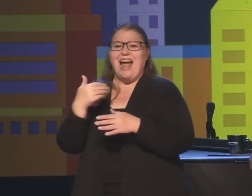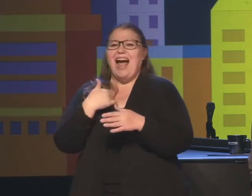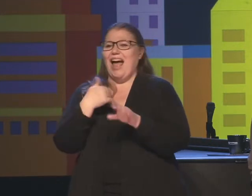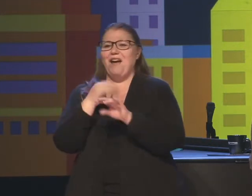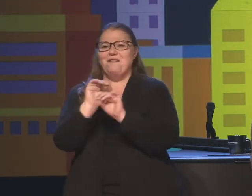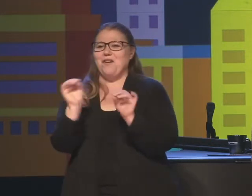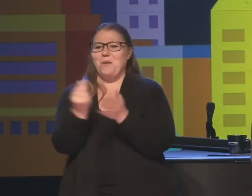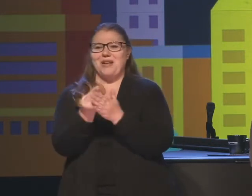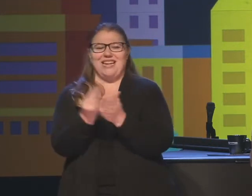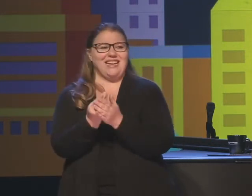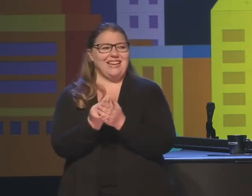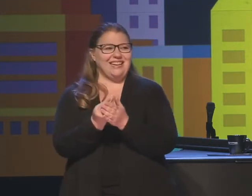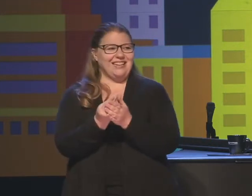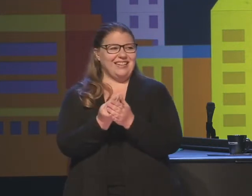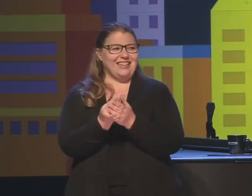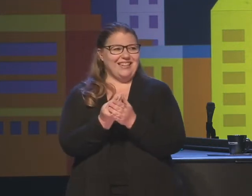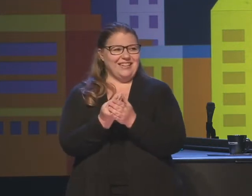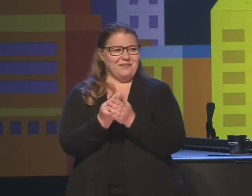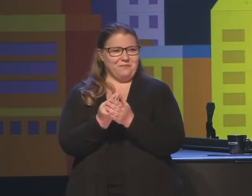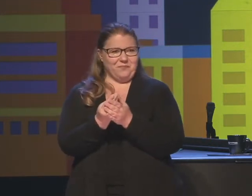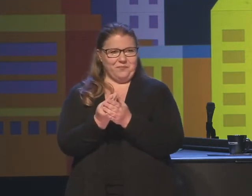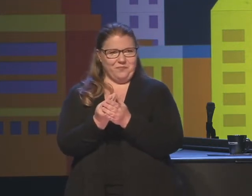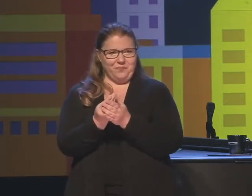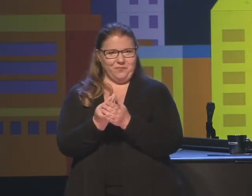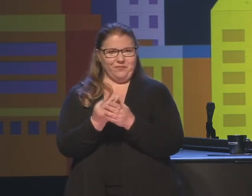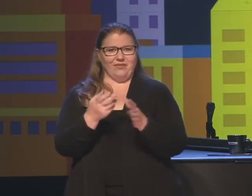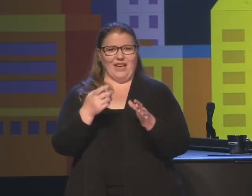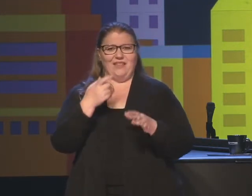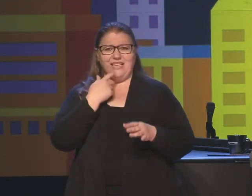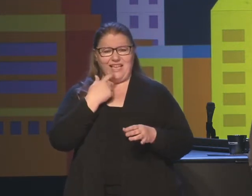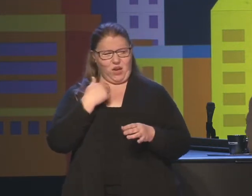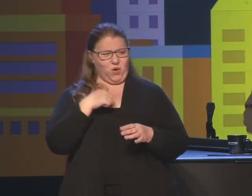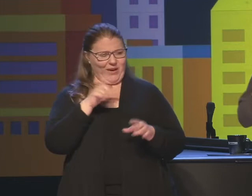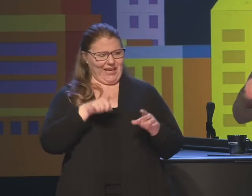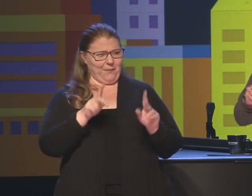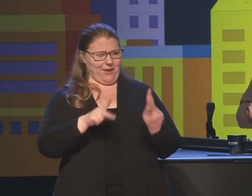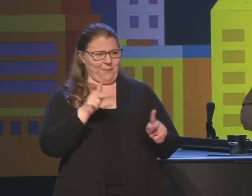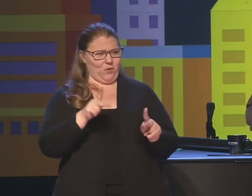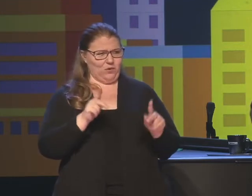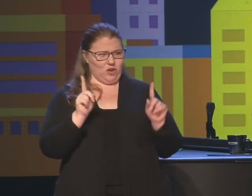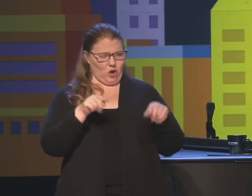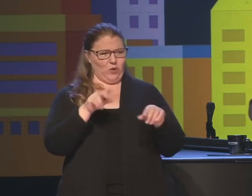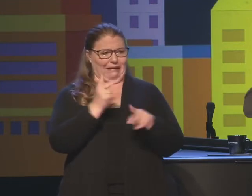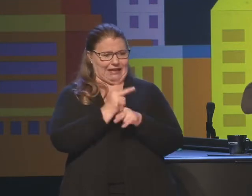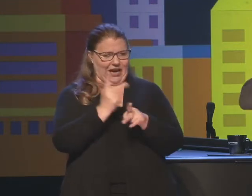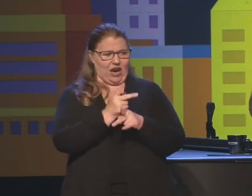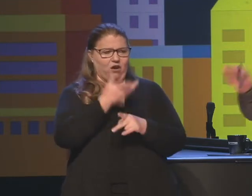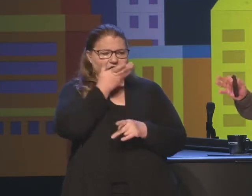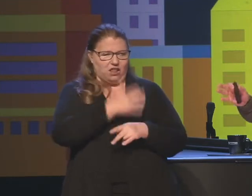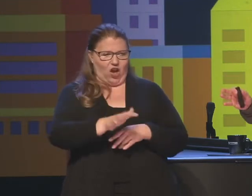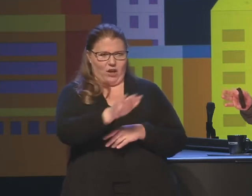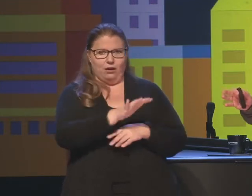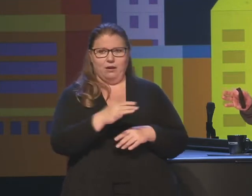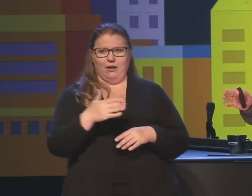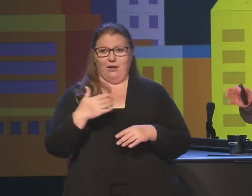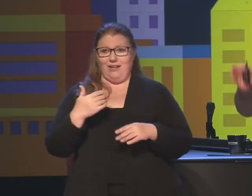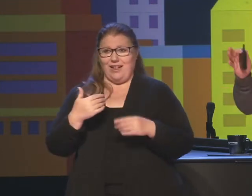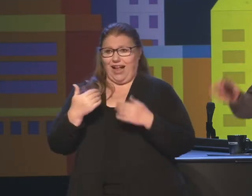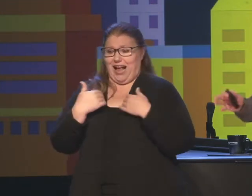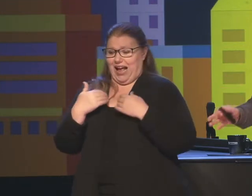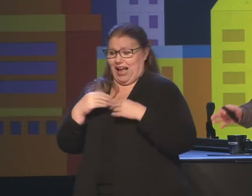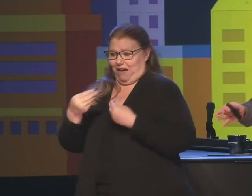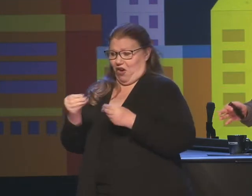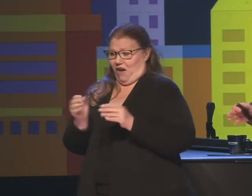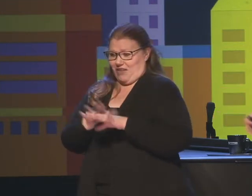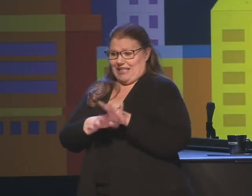this listing. I think they were even people in the church, and they said, well, we need people to come and do, like, it was lawn care. I have office hands, okay? Let's just